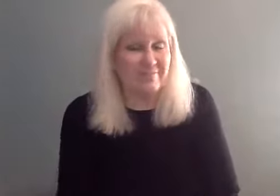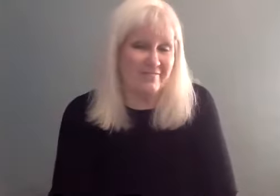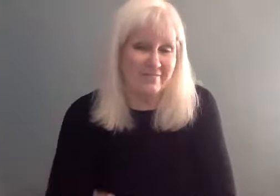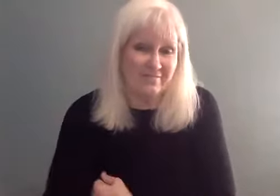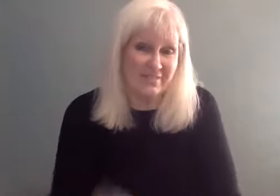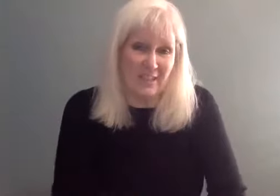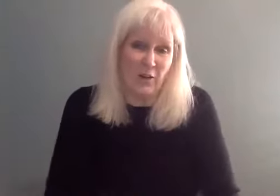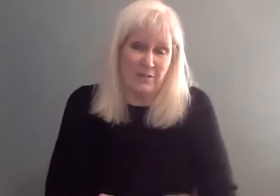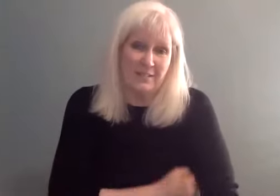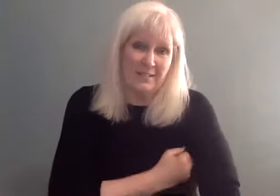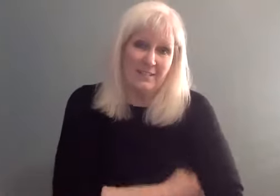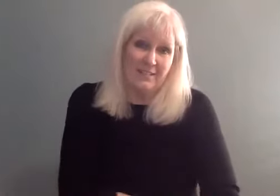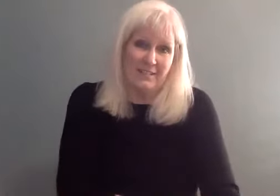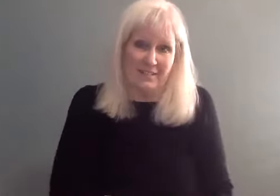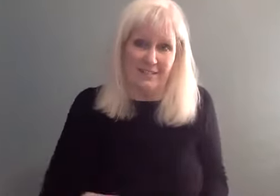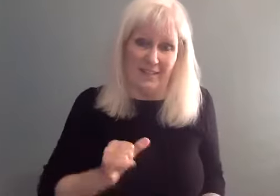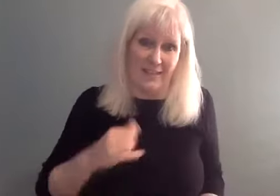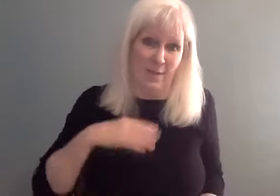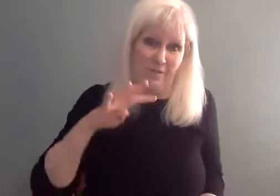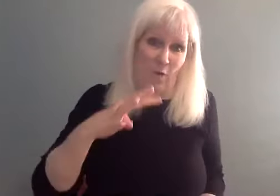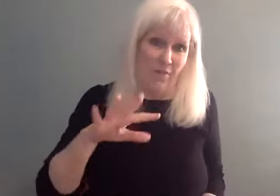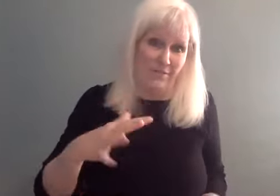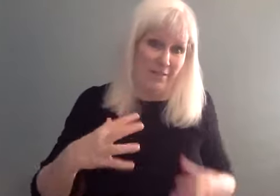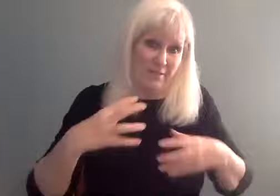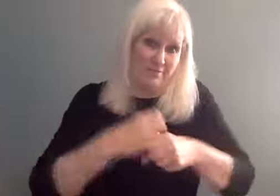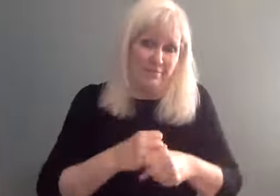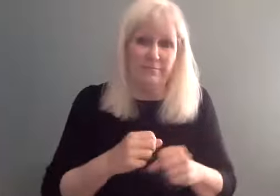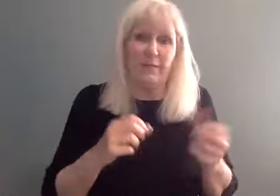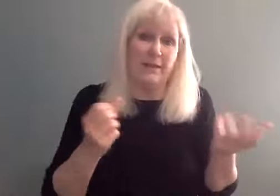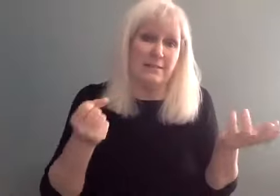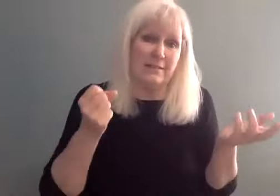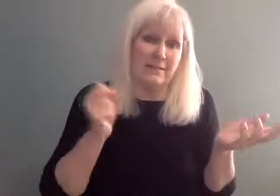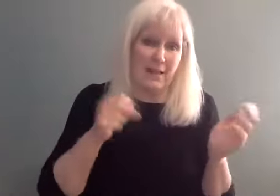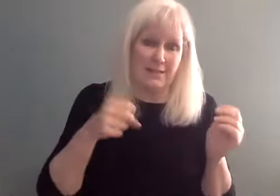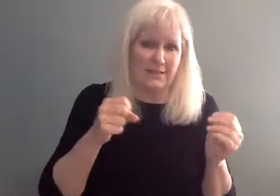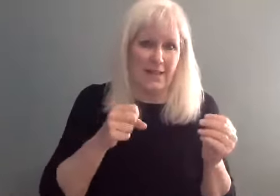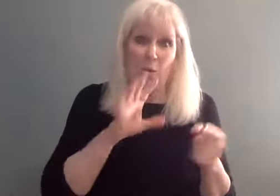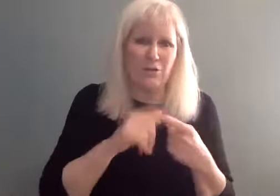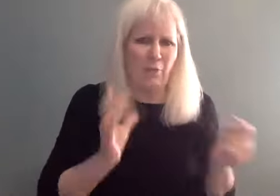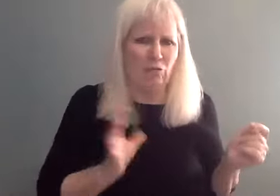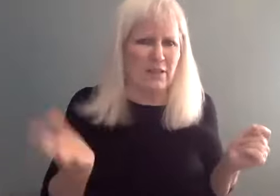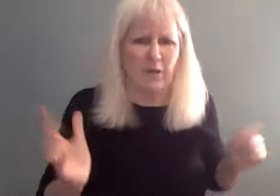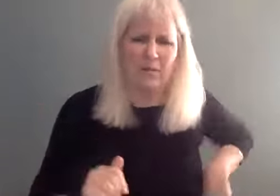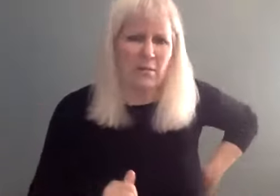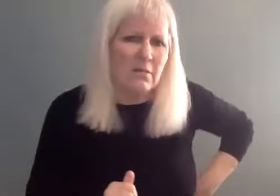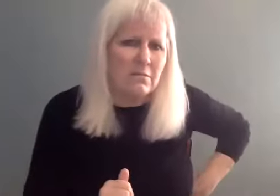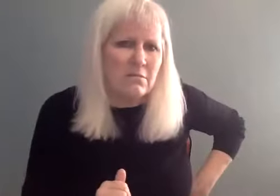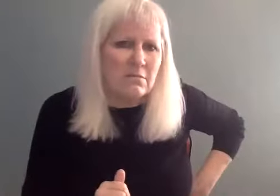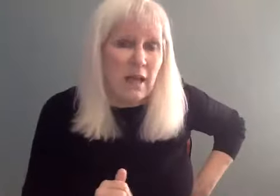nutshell my fourth and fifth step. But yes, I want to talk about, my resentments and all of the musts that are in here and my